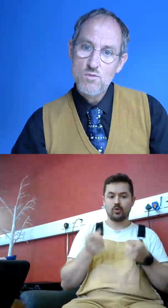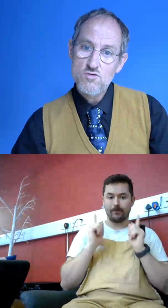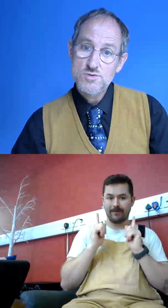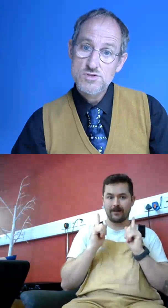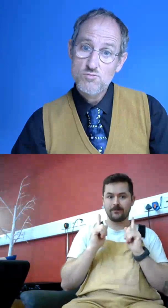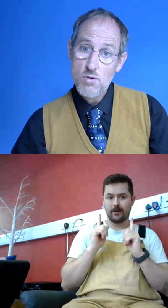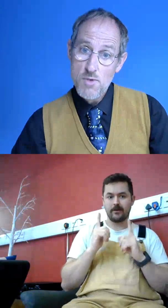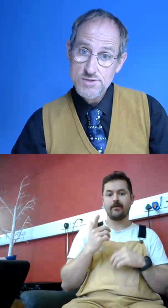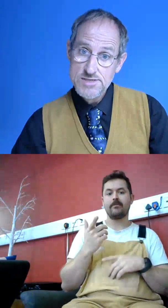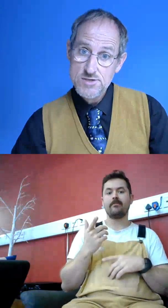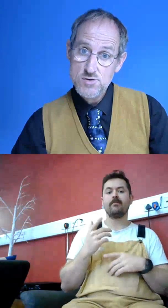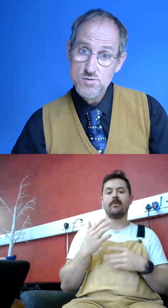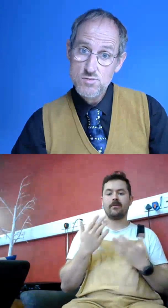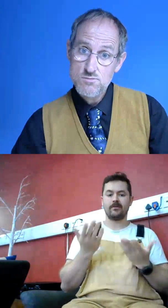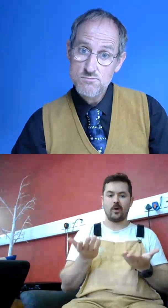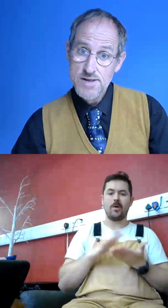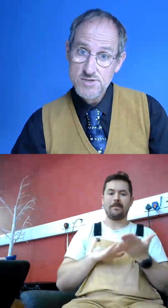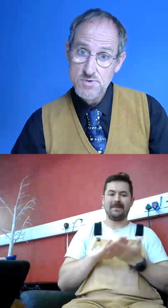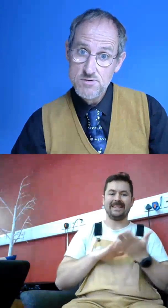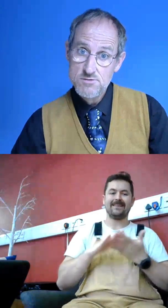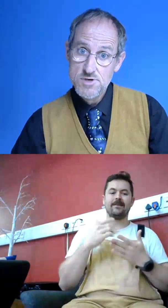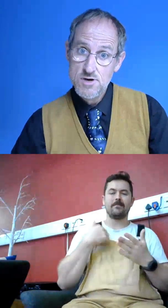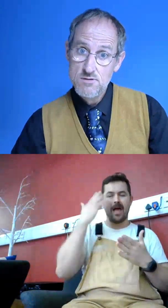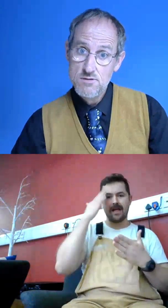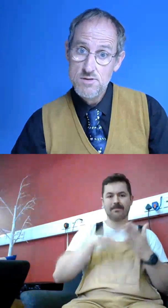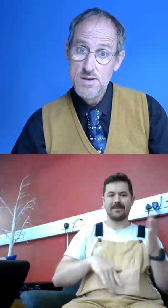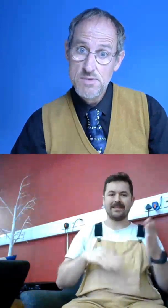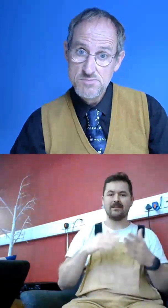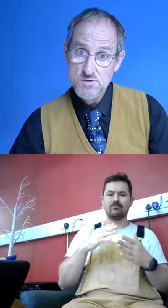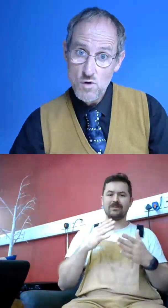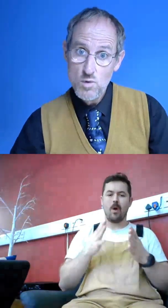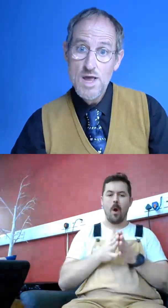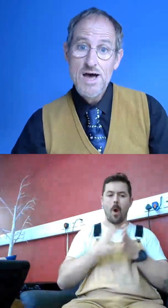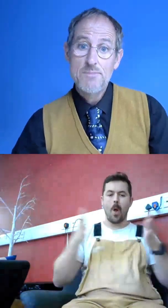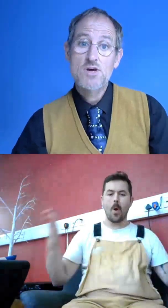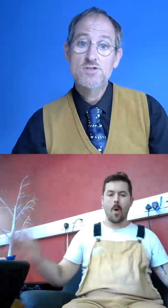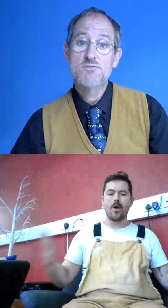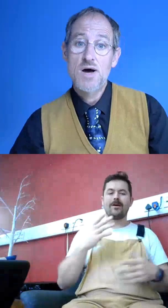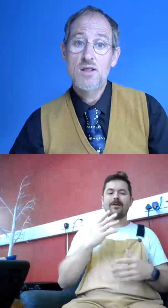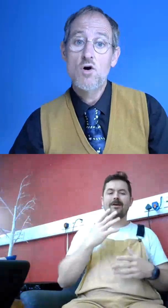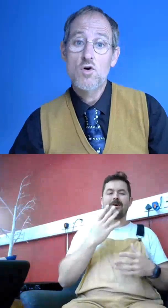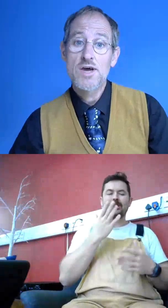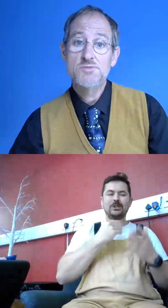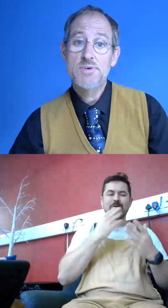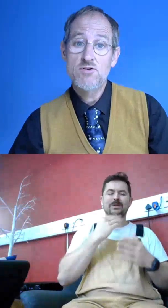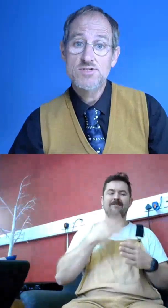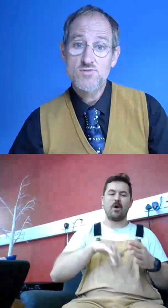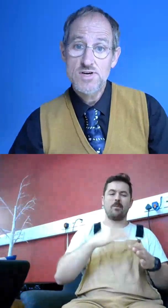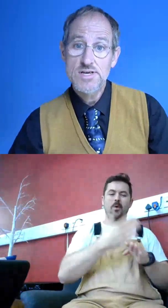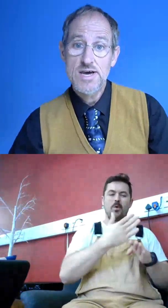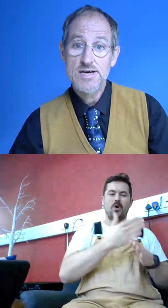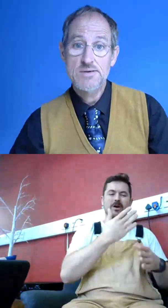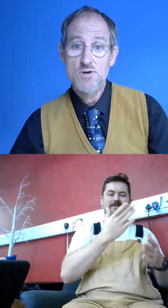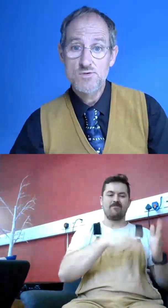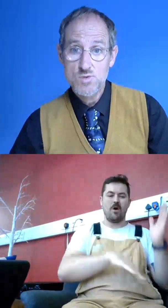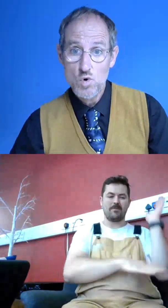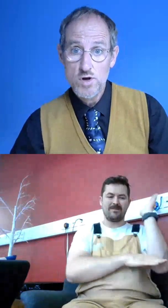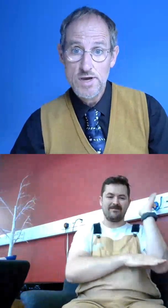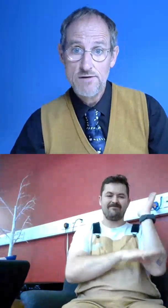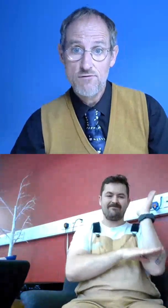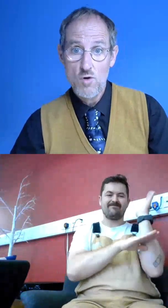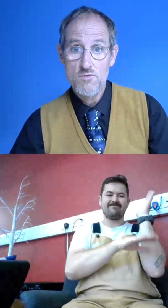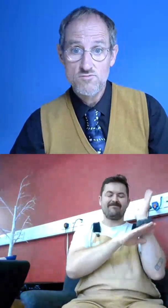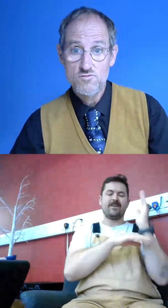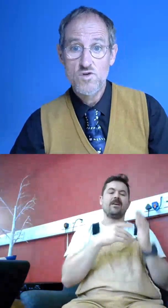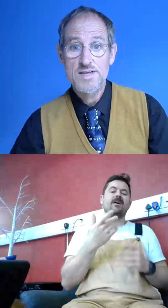recently I was promoted to management, line management role because of my long experience really, and I'm used